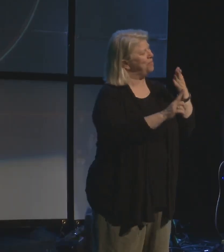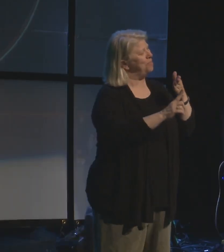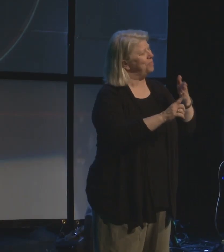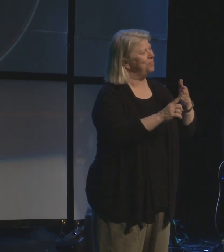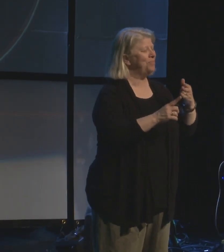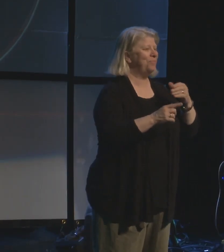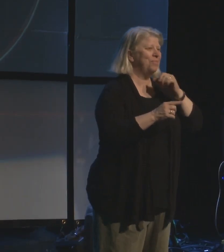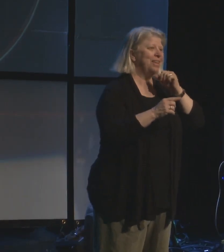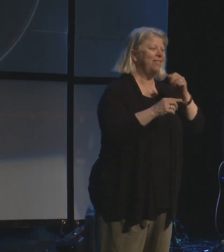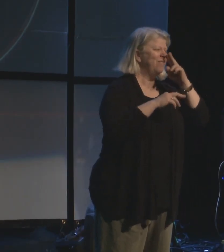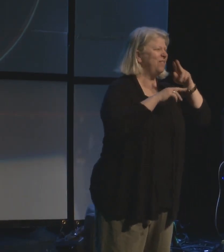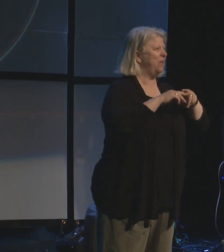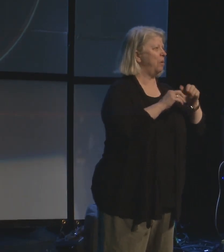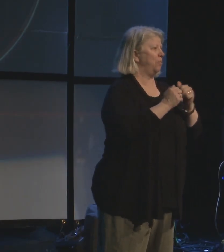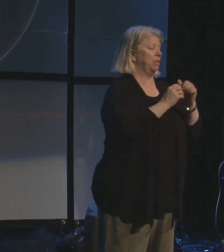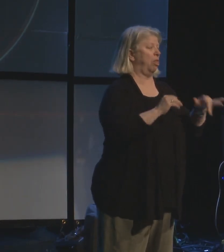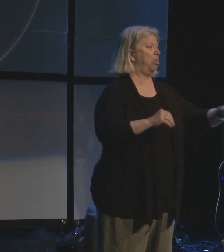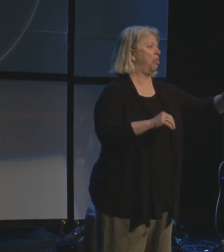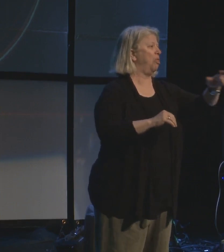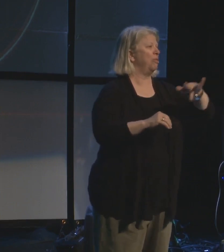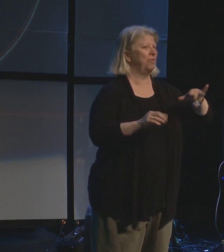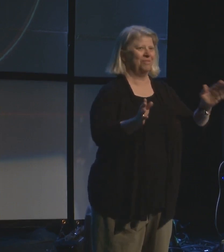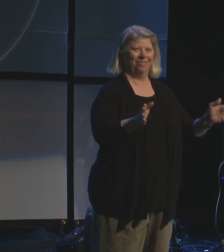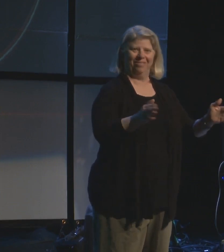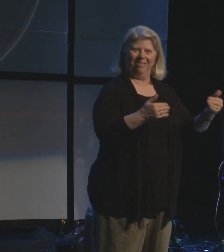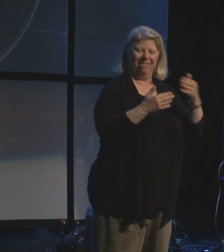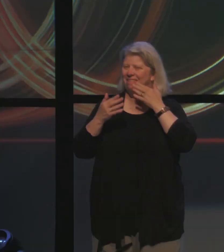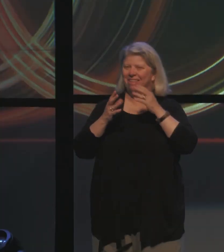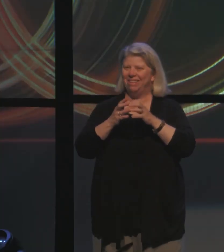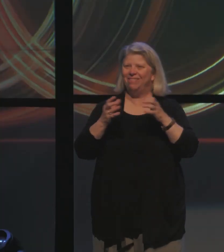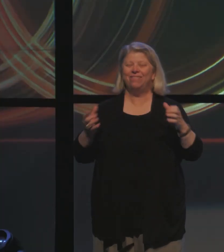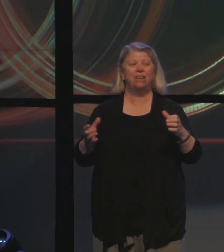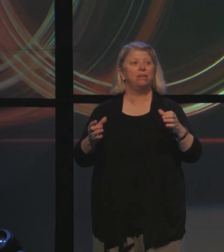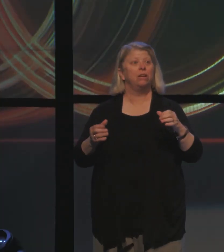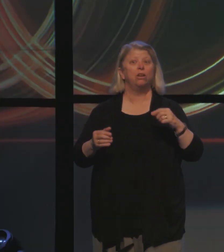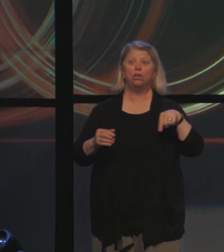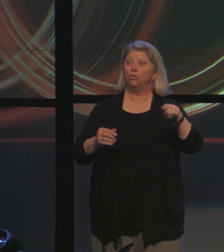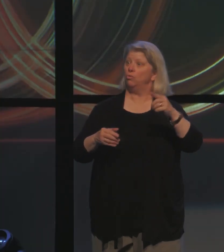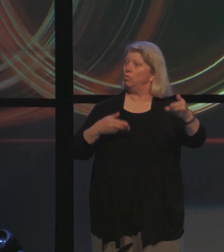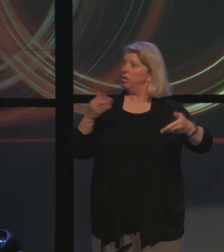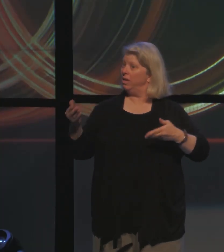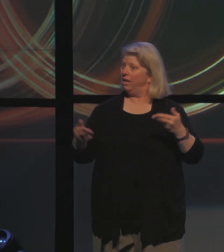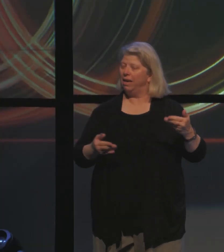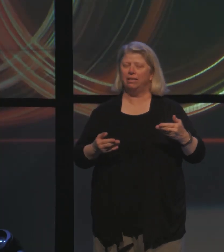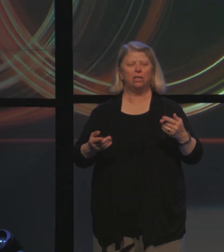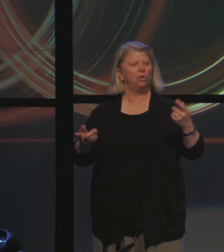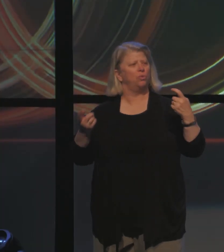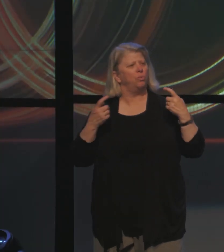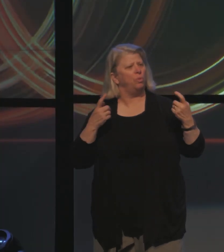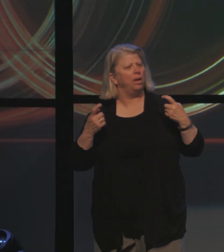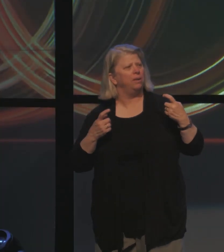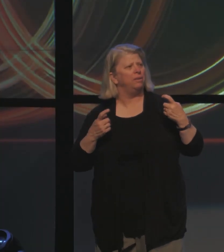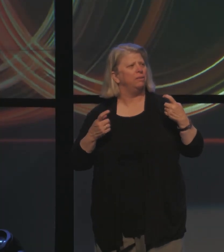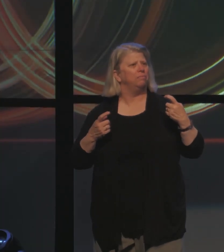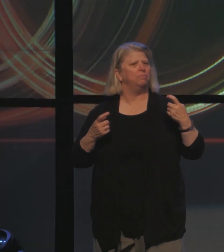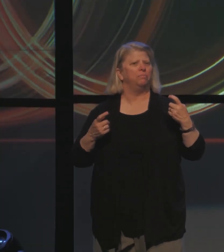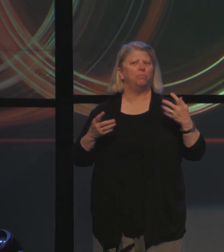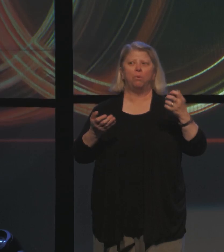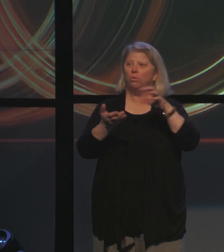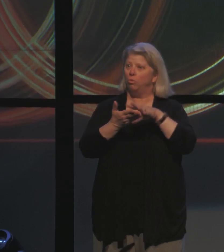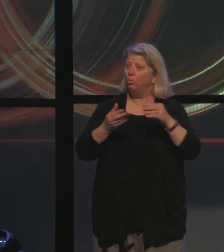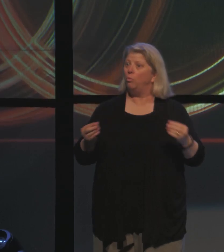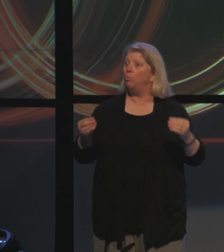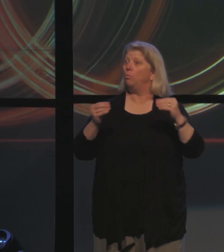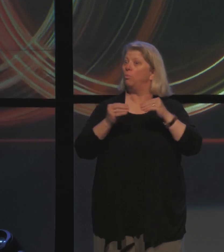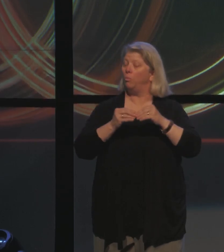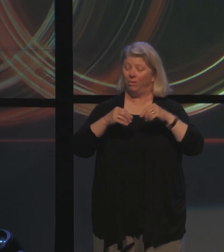just not nearly as fun with nobody in the roof. So thank you so much for doing that. If you are a guest that you have questions and you'd like to learn more